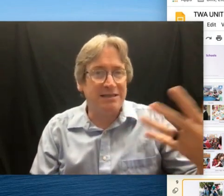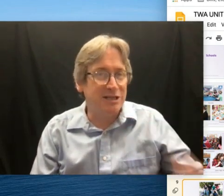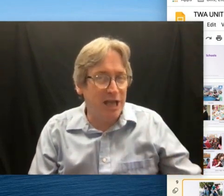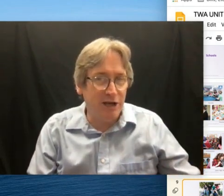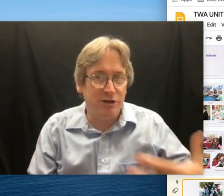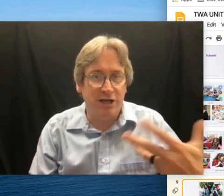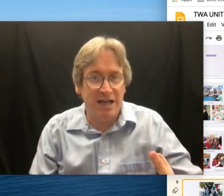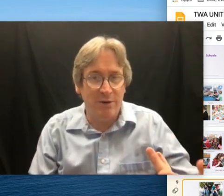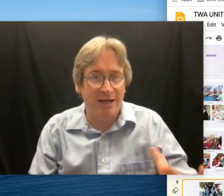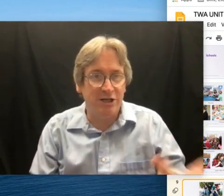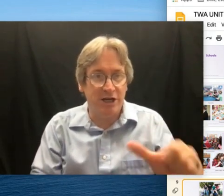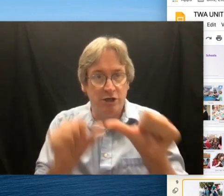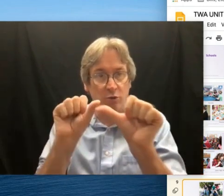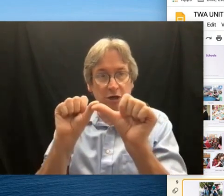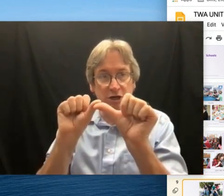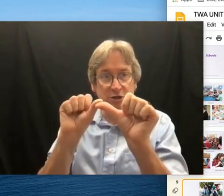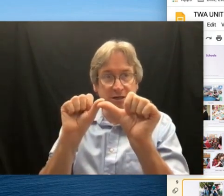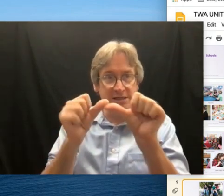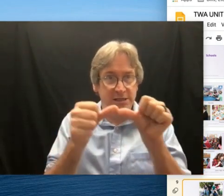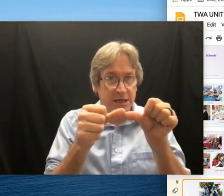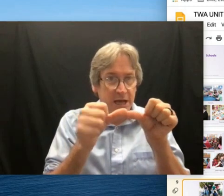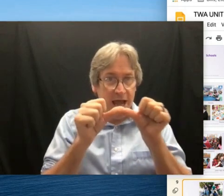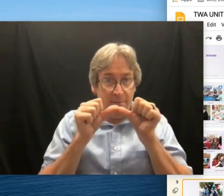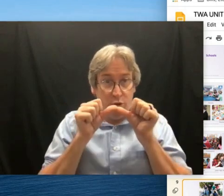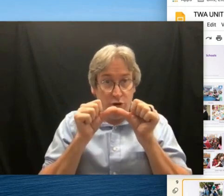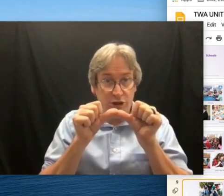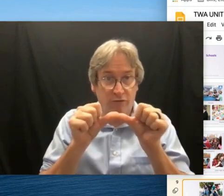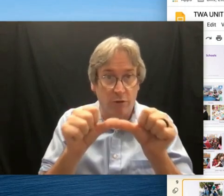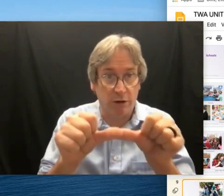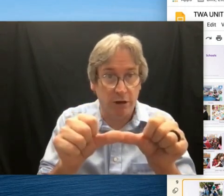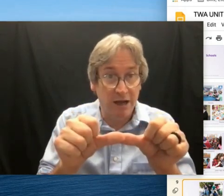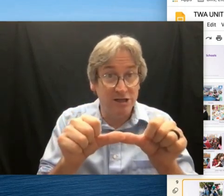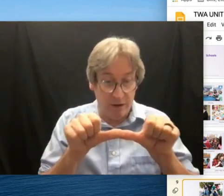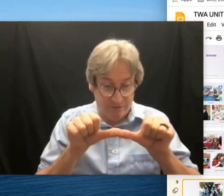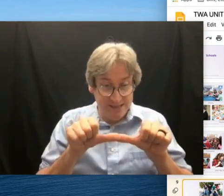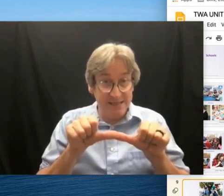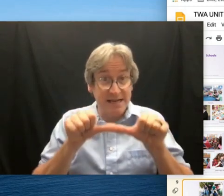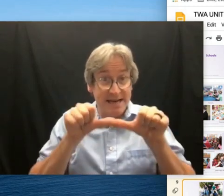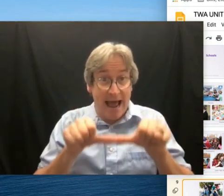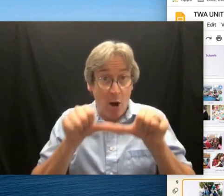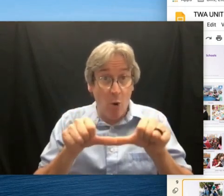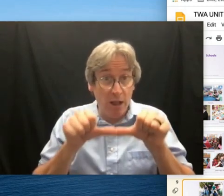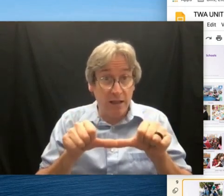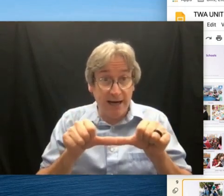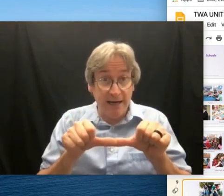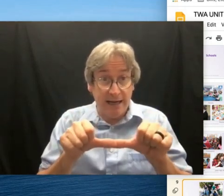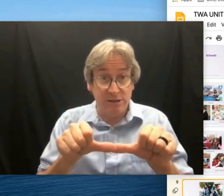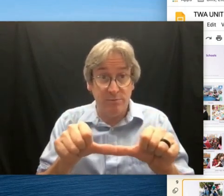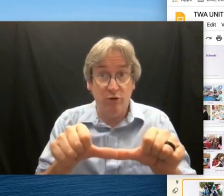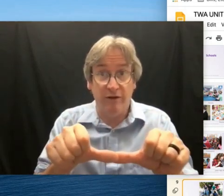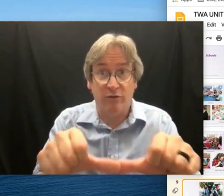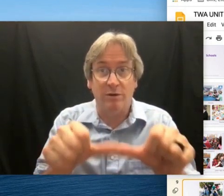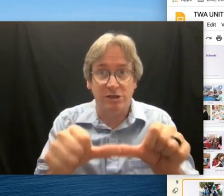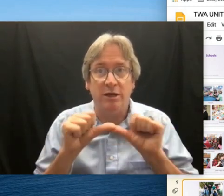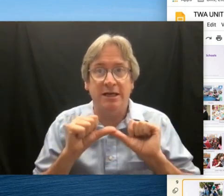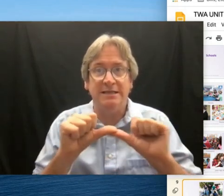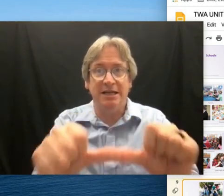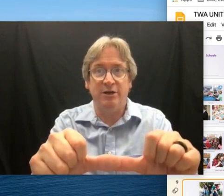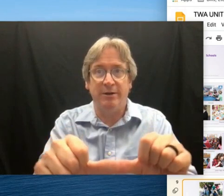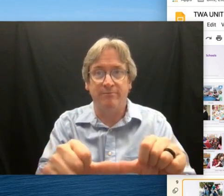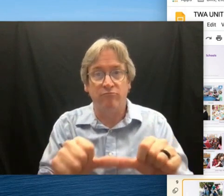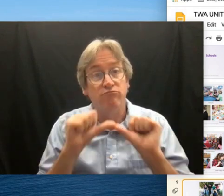Basic adult education, continuing education. We're going to do this and push it forward. So if this is the now line, it's moving forward.